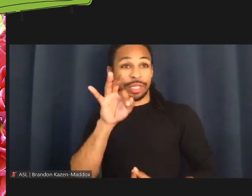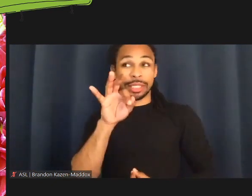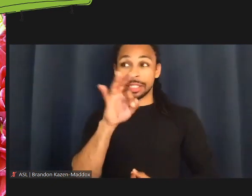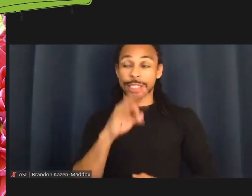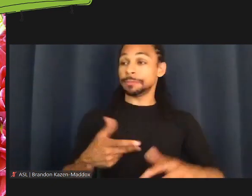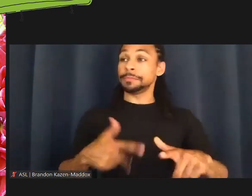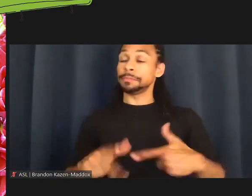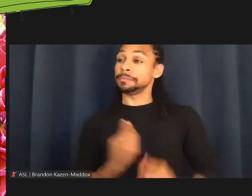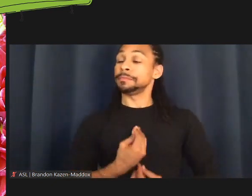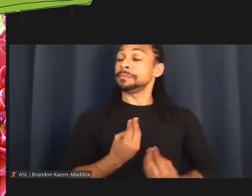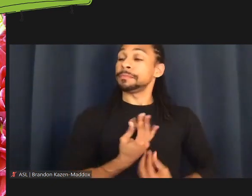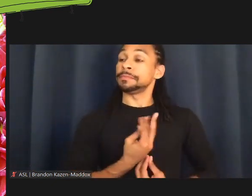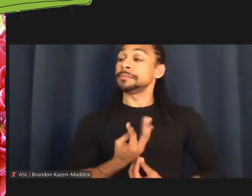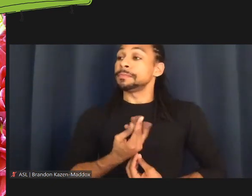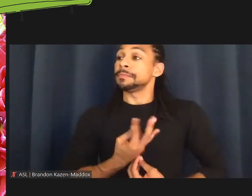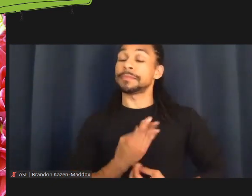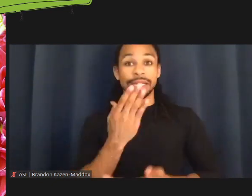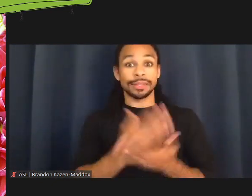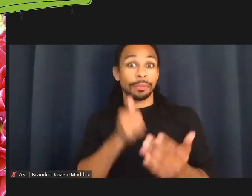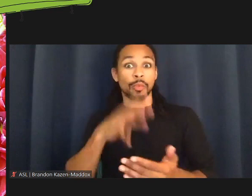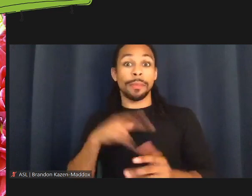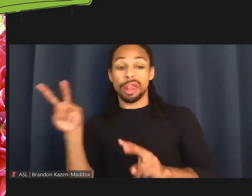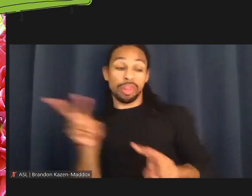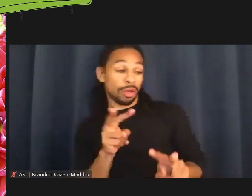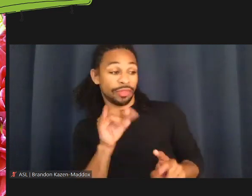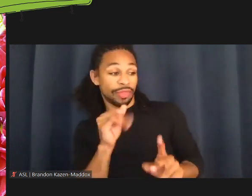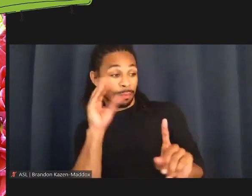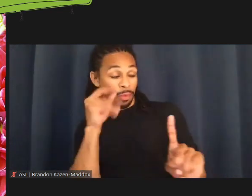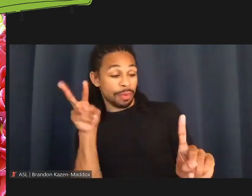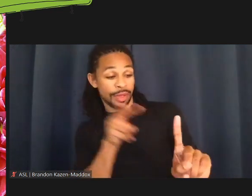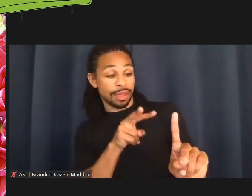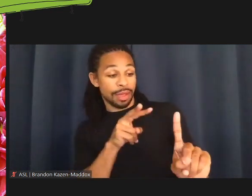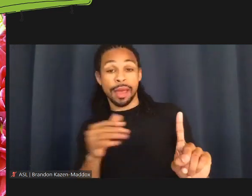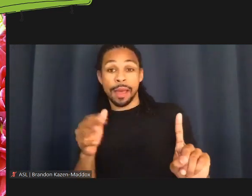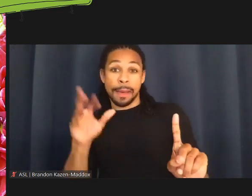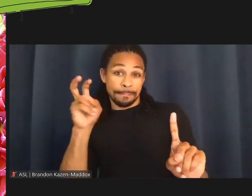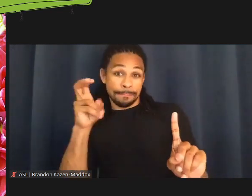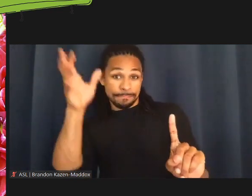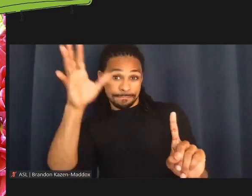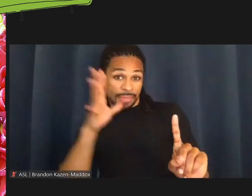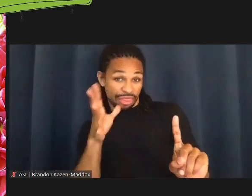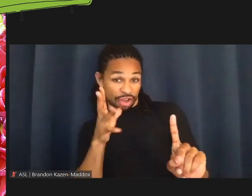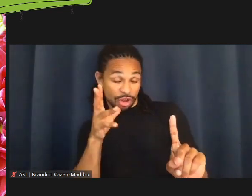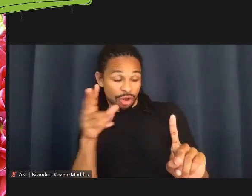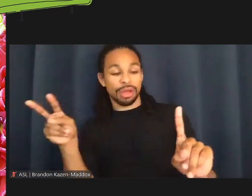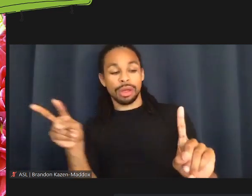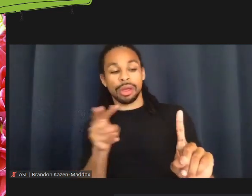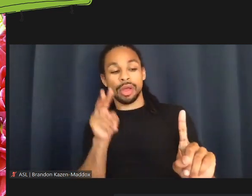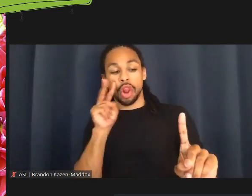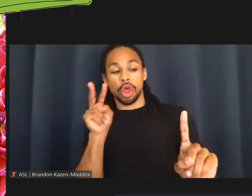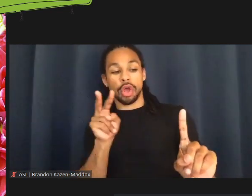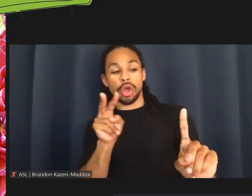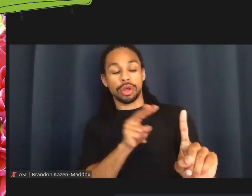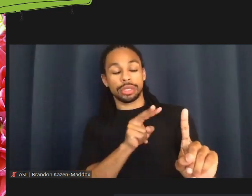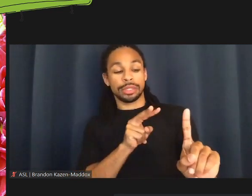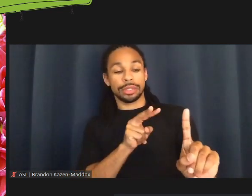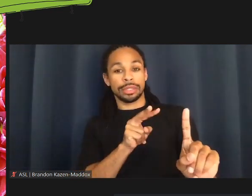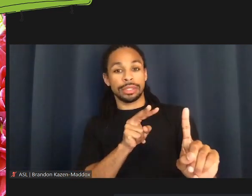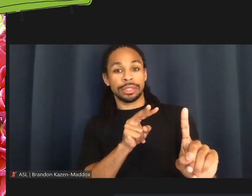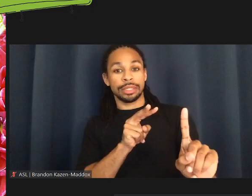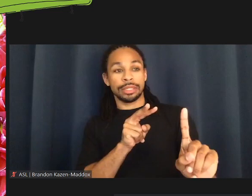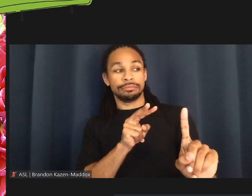while some woman I can only imagine called mother guided her gaze toward anywhere but this